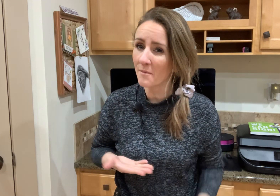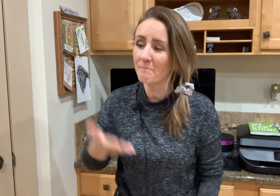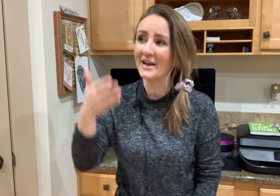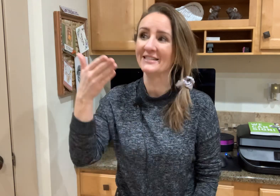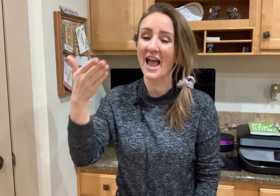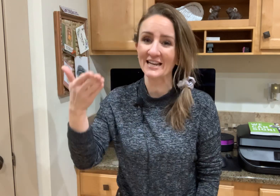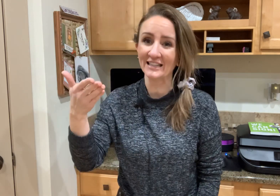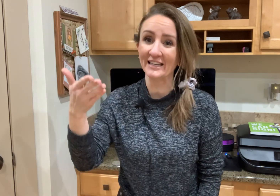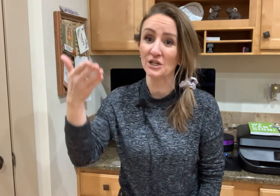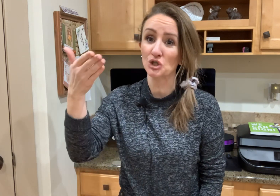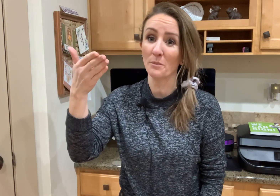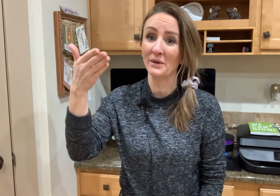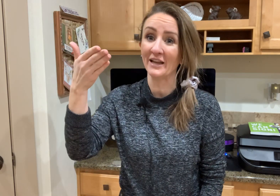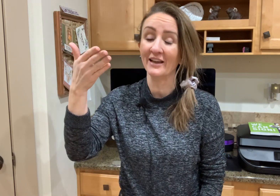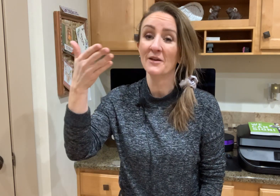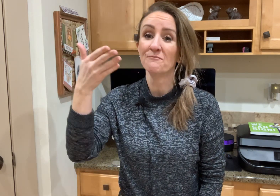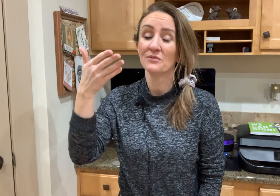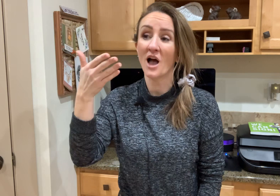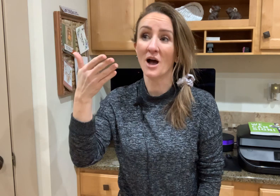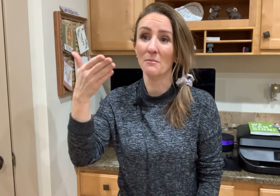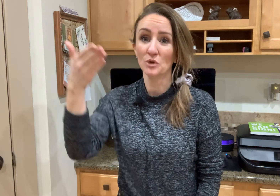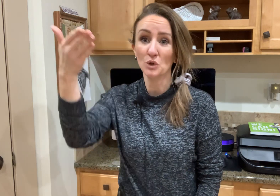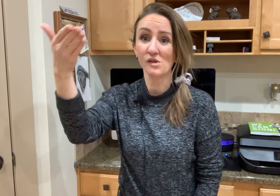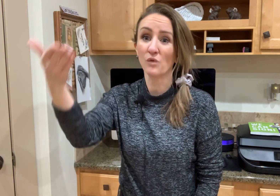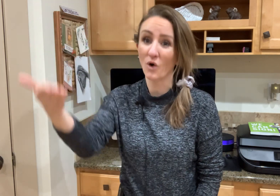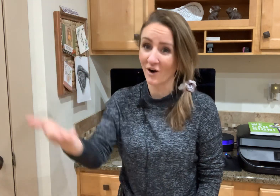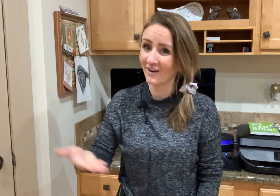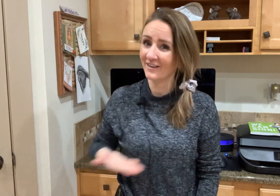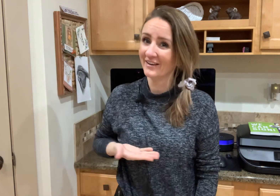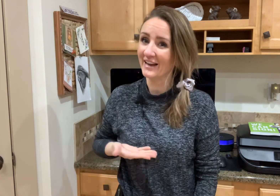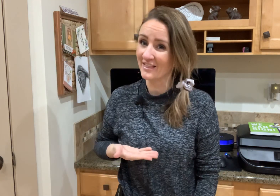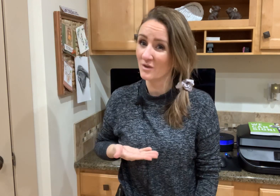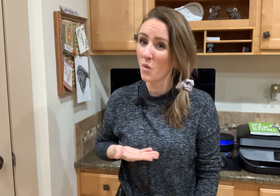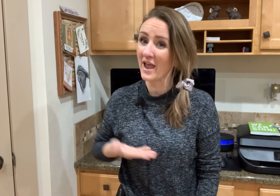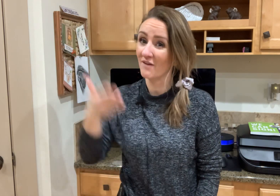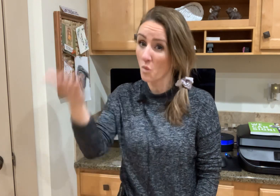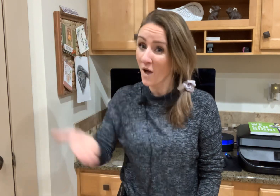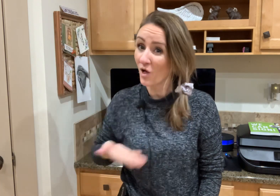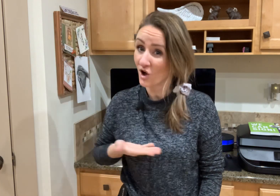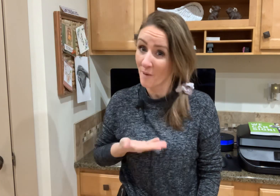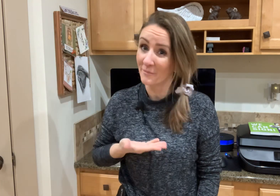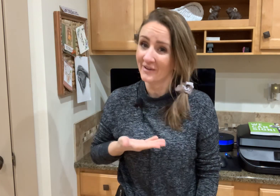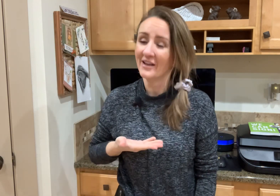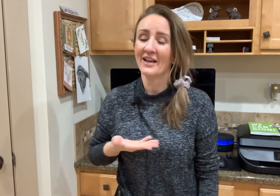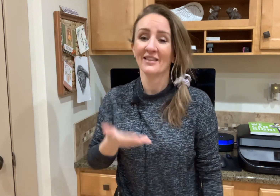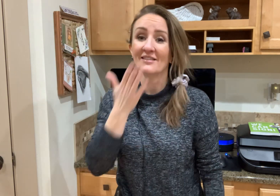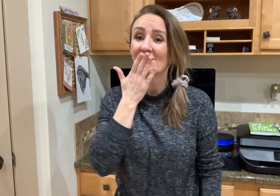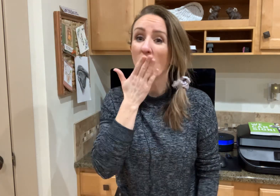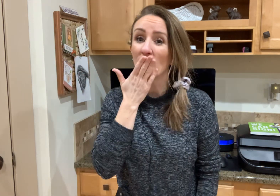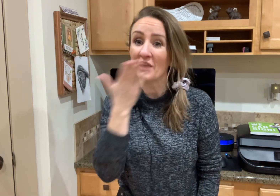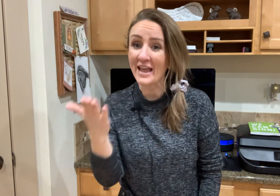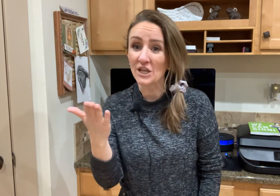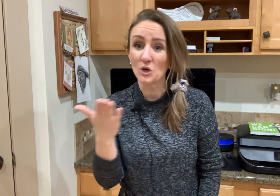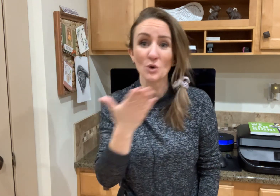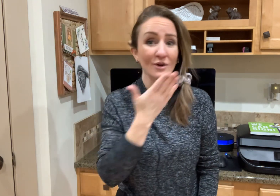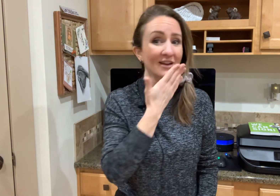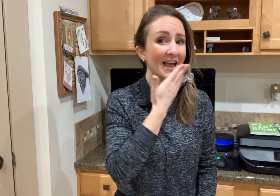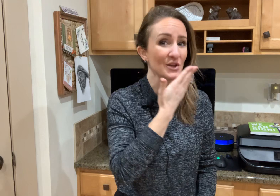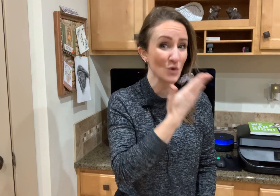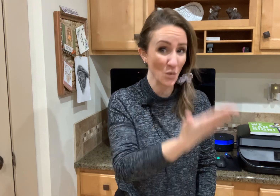but technically it should be used for in the way of welcome. So thank you and you're